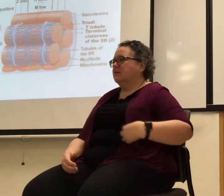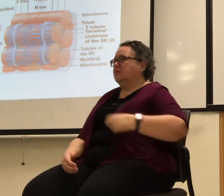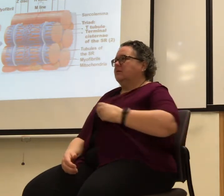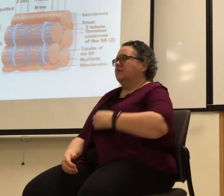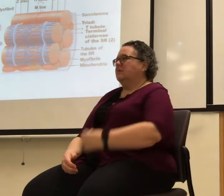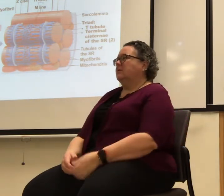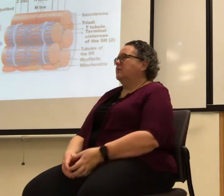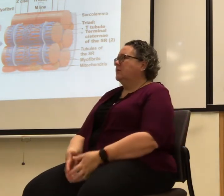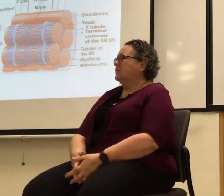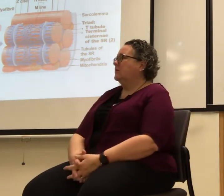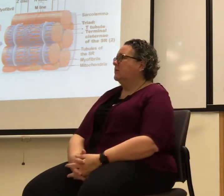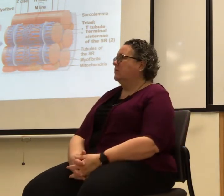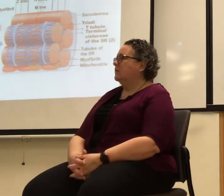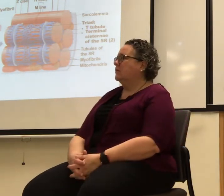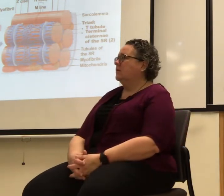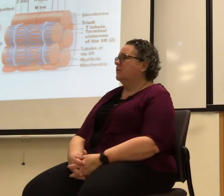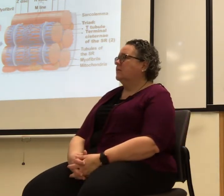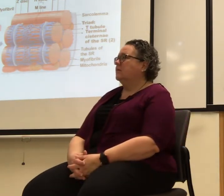here.